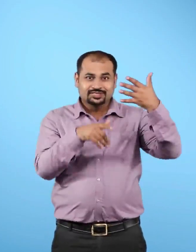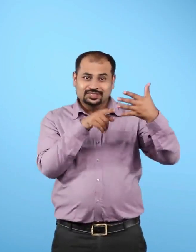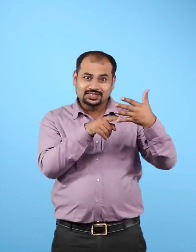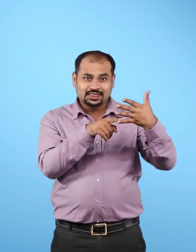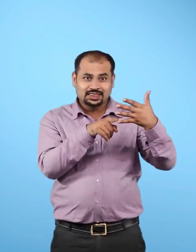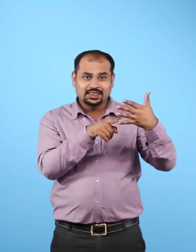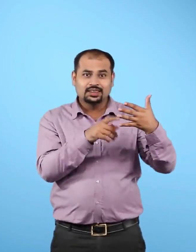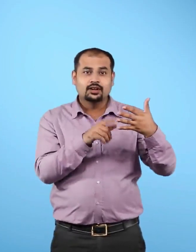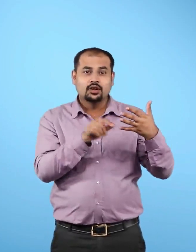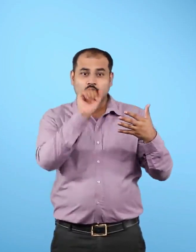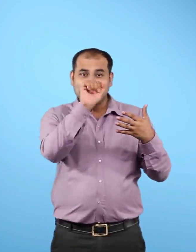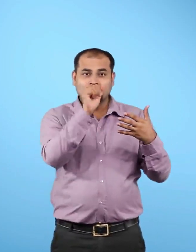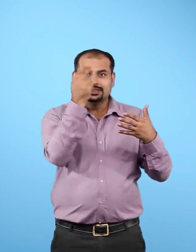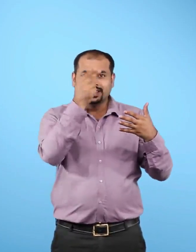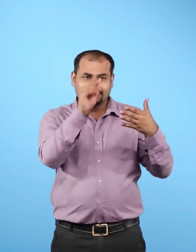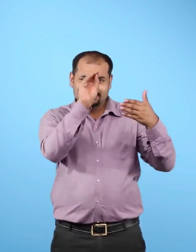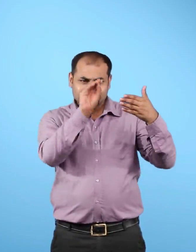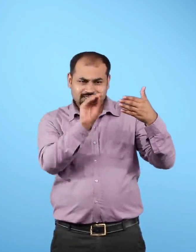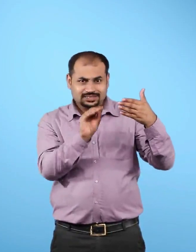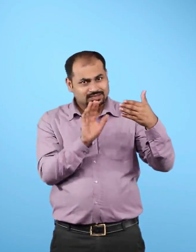Whose drawing showed a better guess?